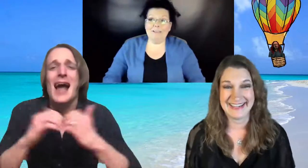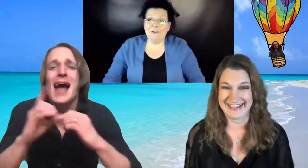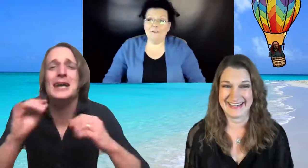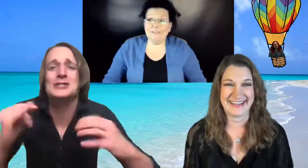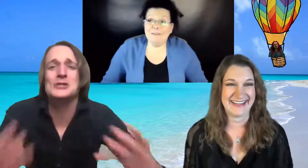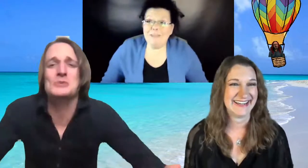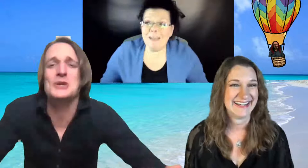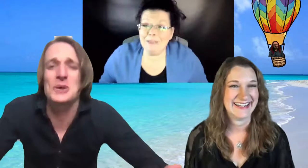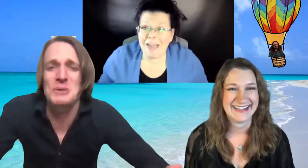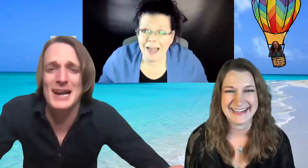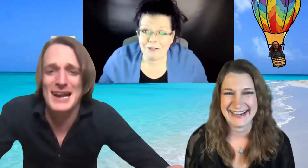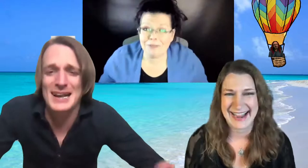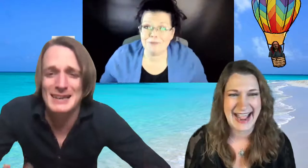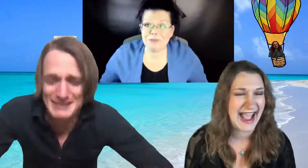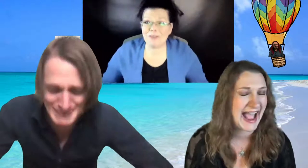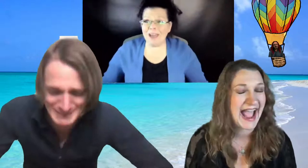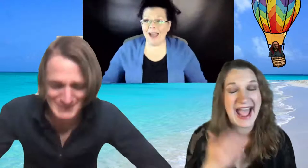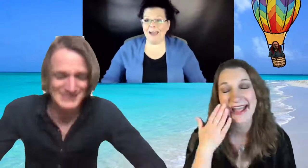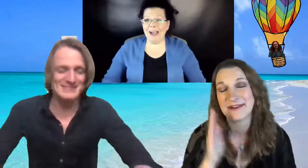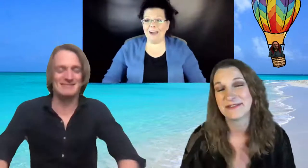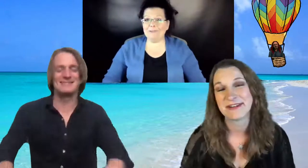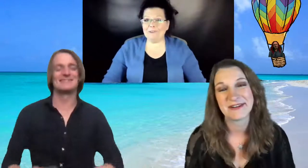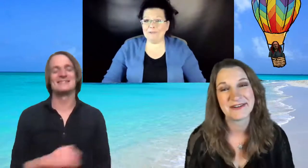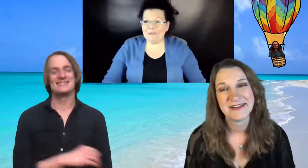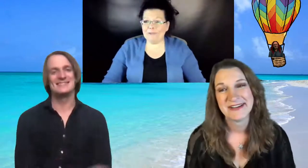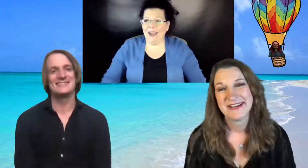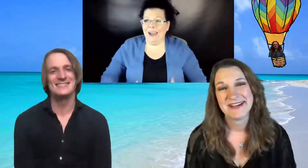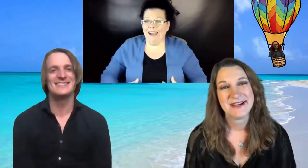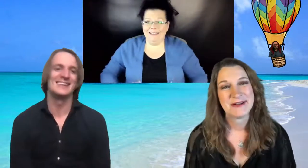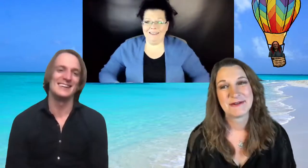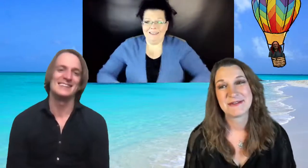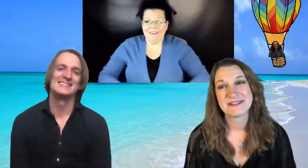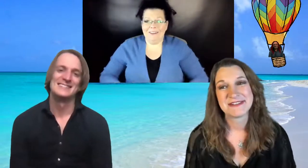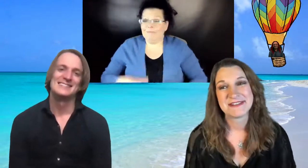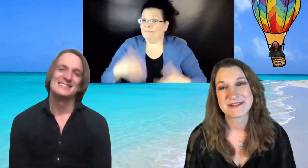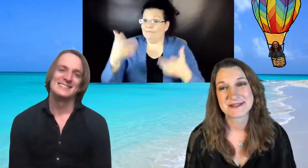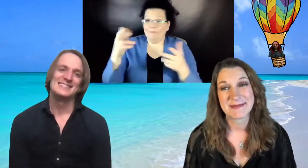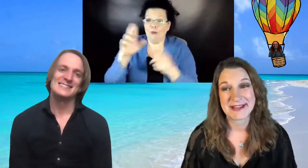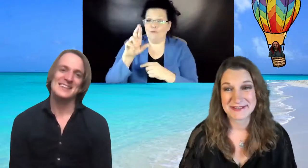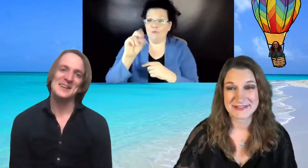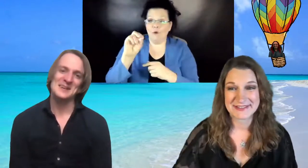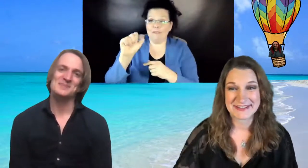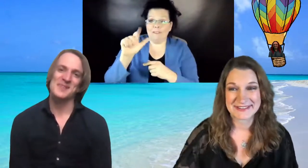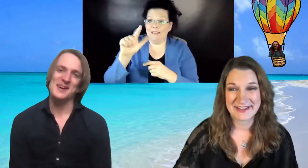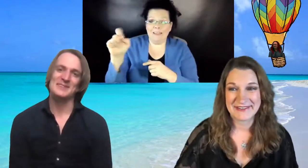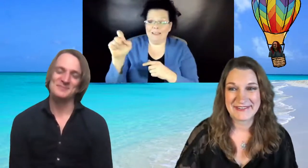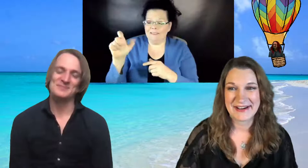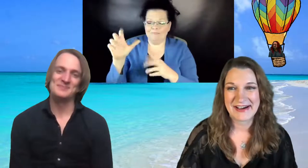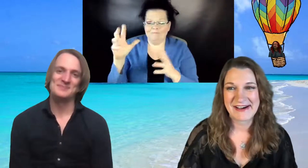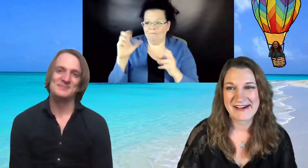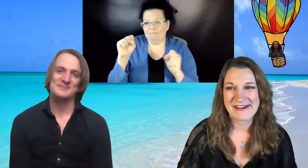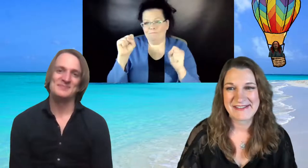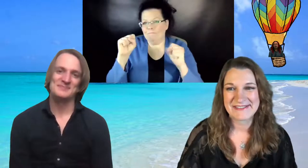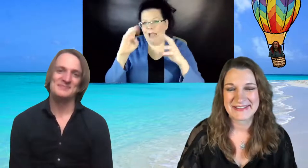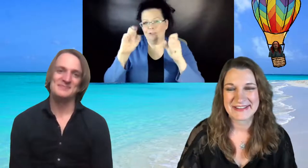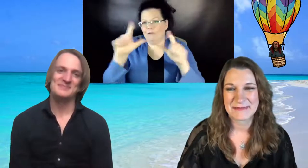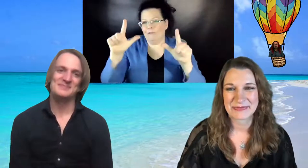I totally agree. I'm like, how do you do that? How do you do that? Rosalie's just magical. That's how.